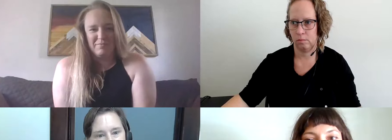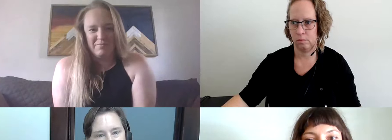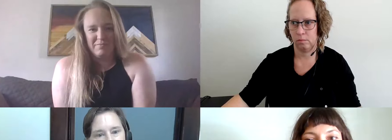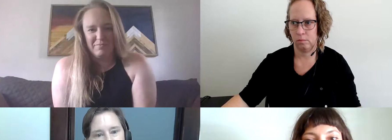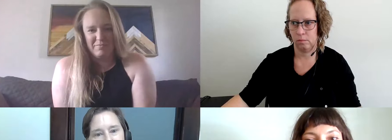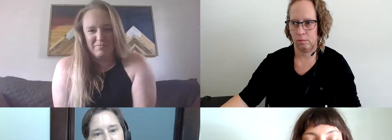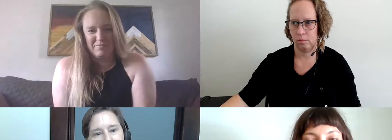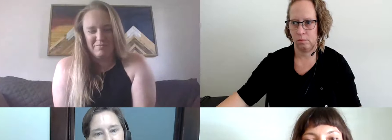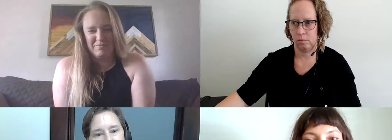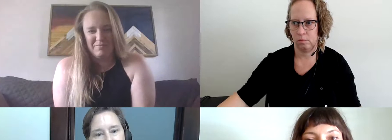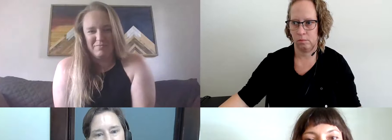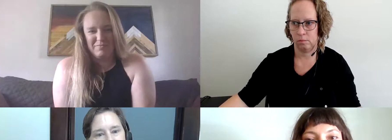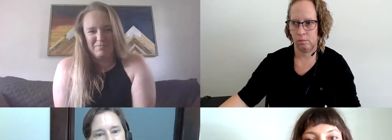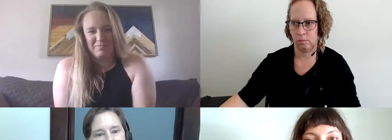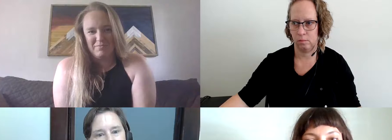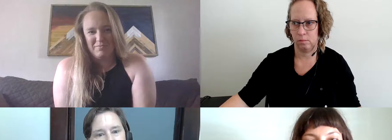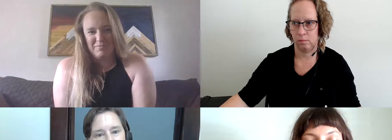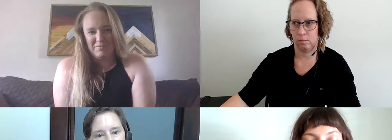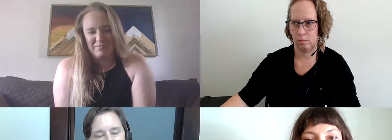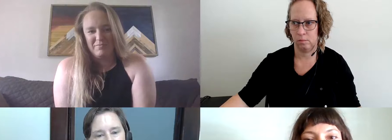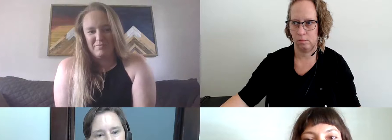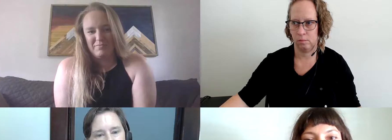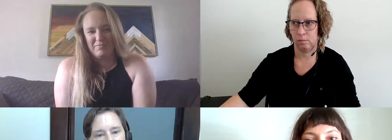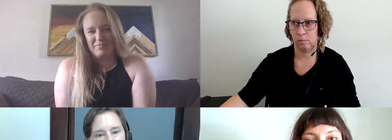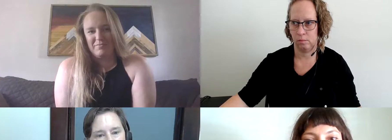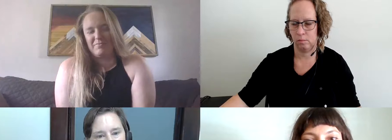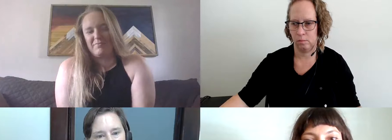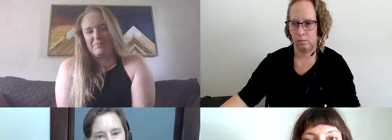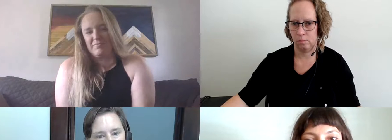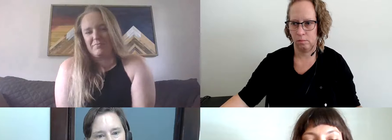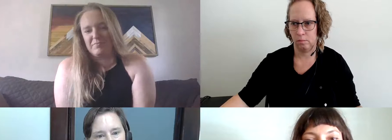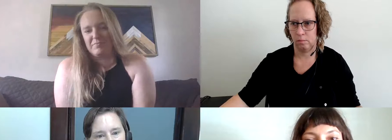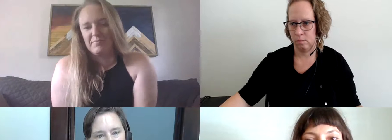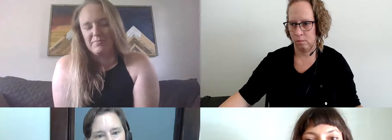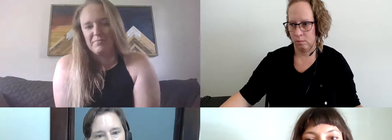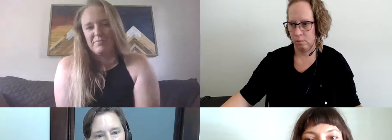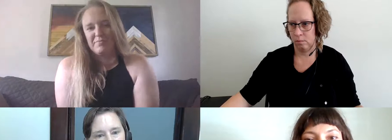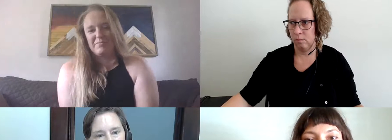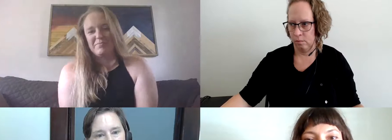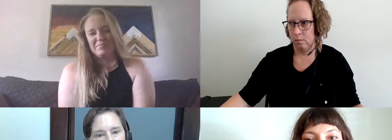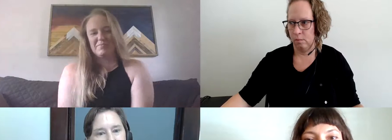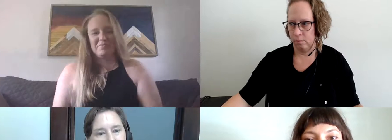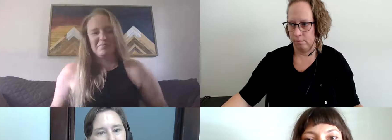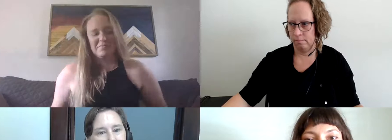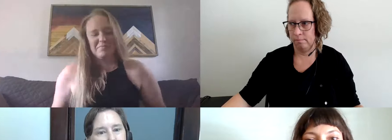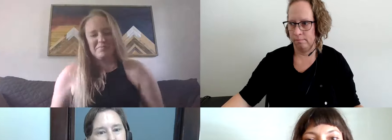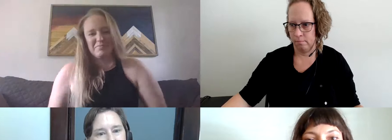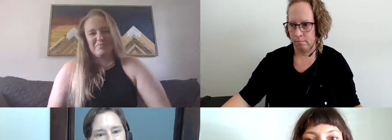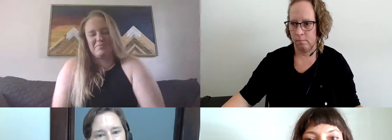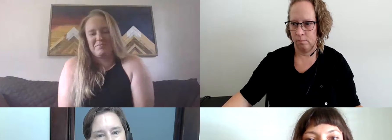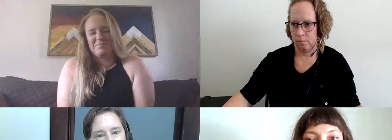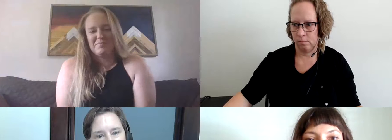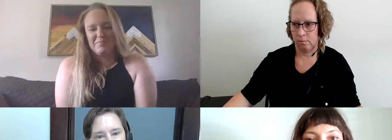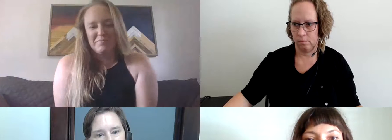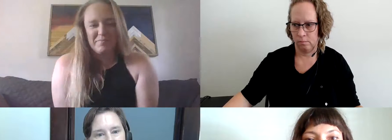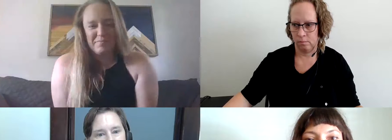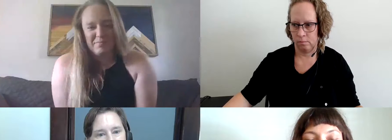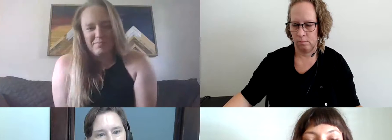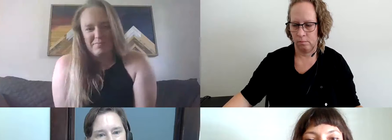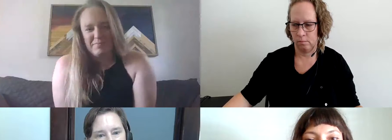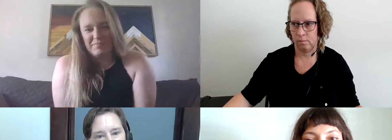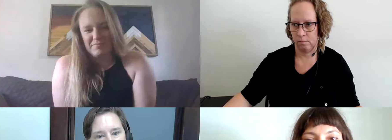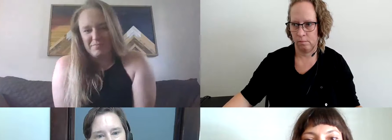The 6 services include Relay Conference Captioning, which we call RCC, caption telephone, which